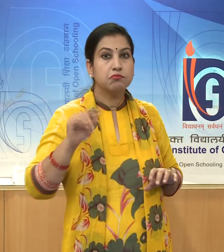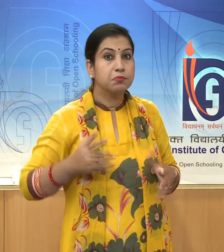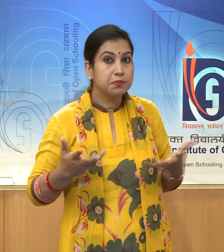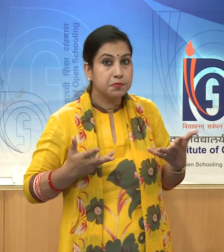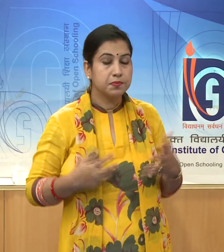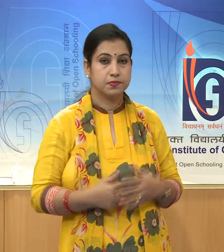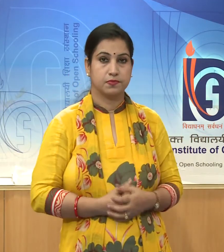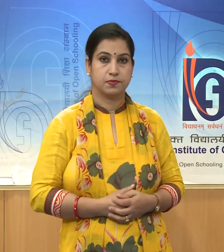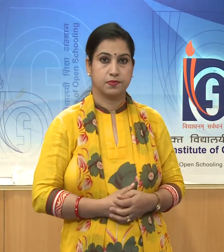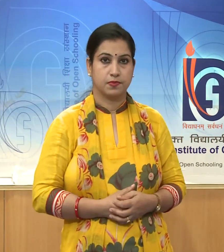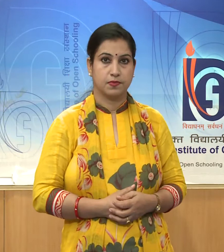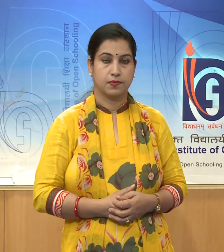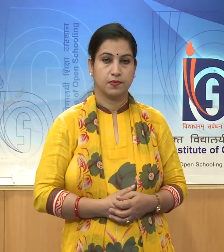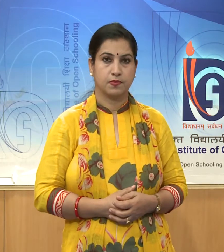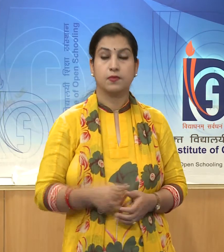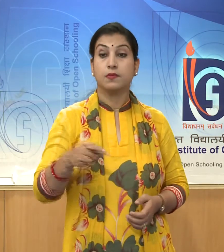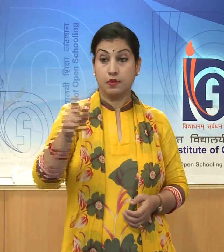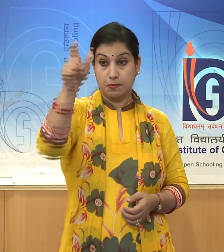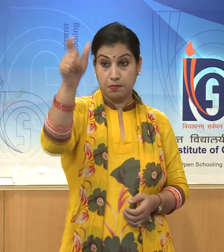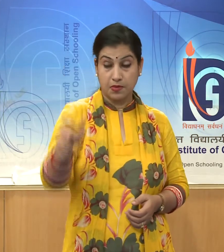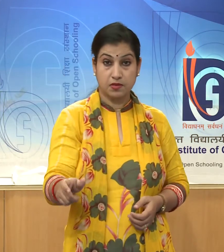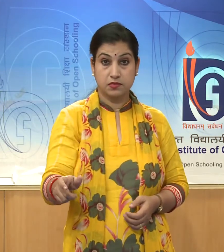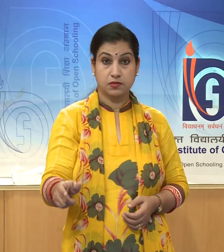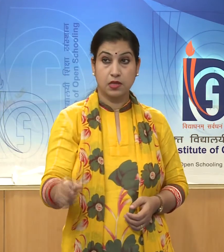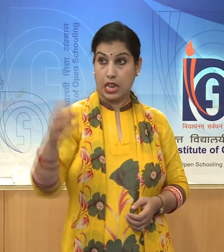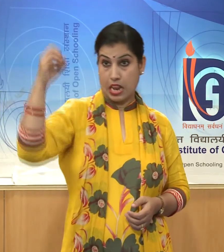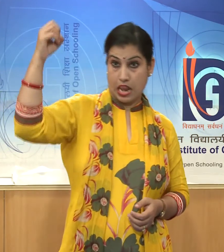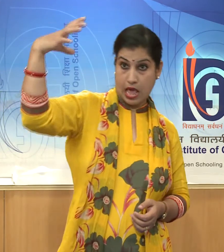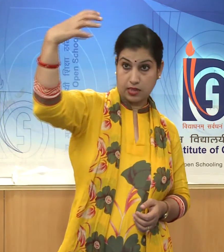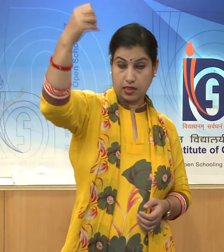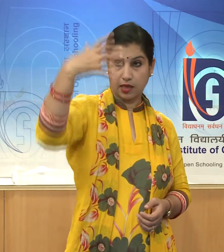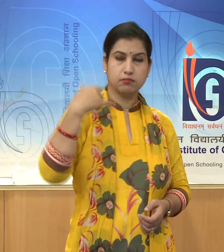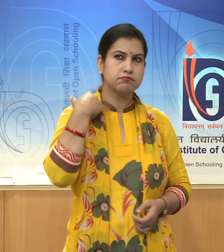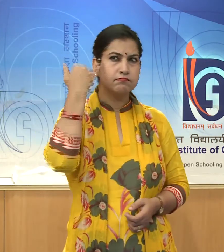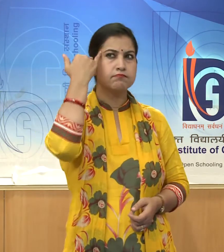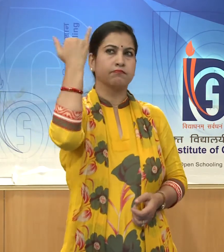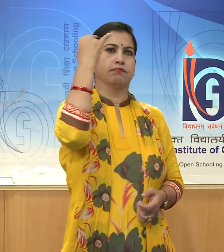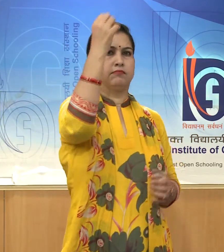play with artificial light of the theatre